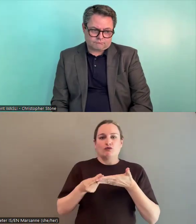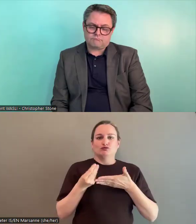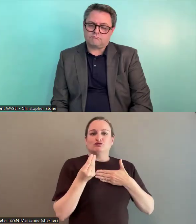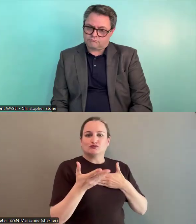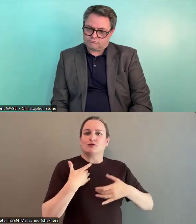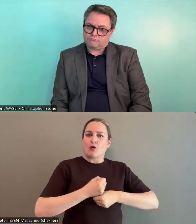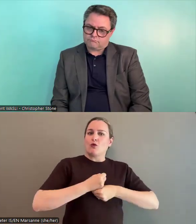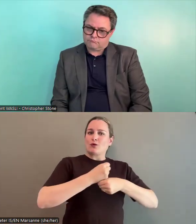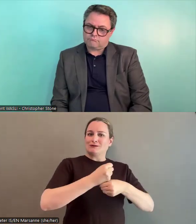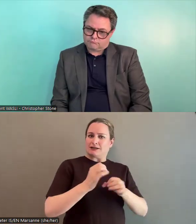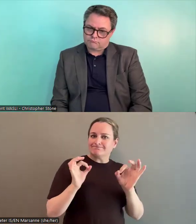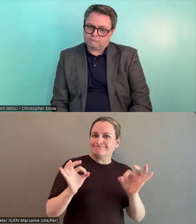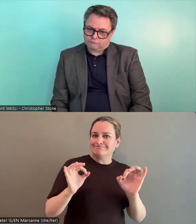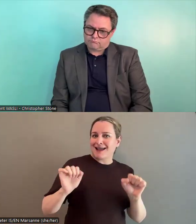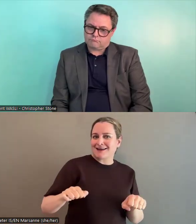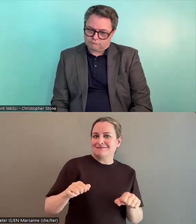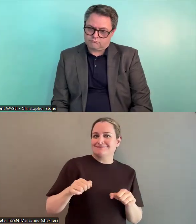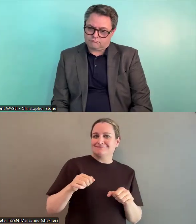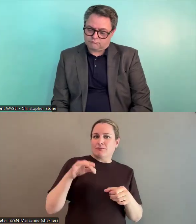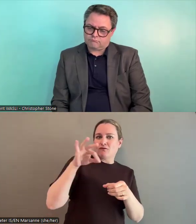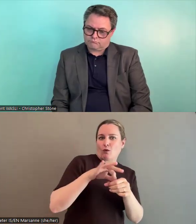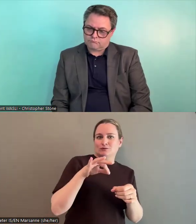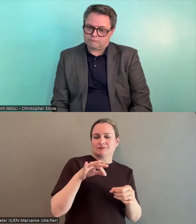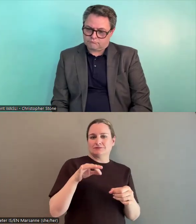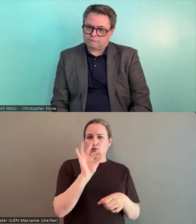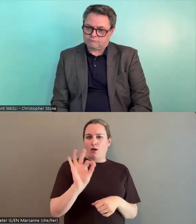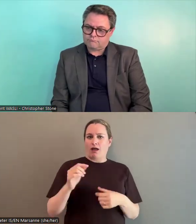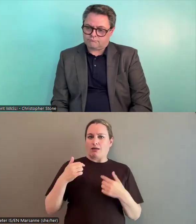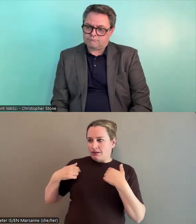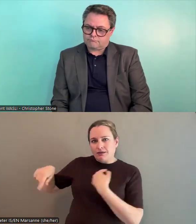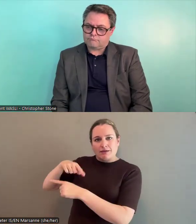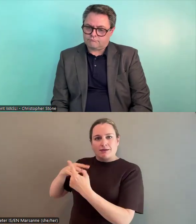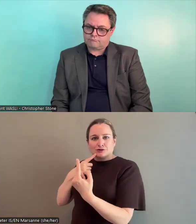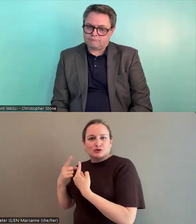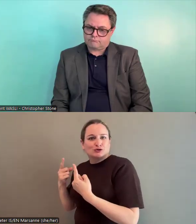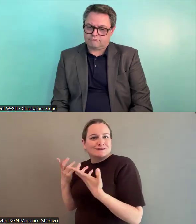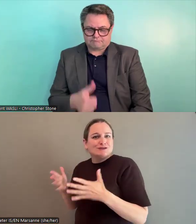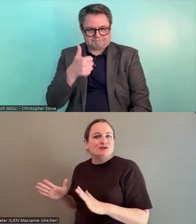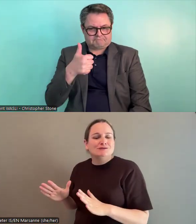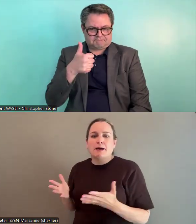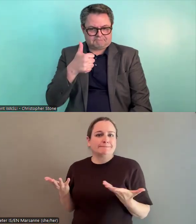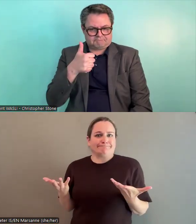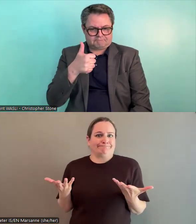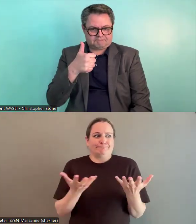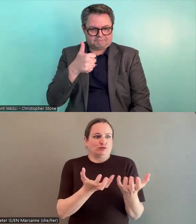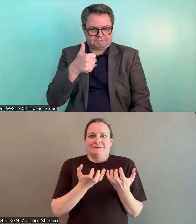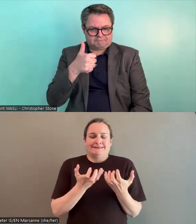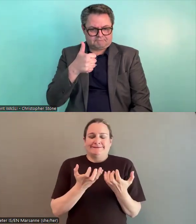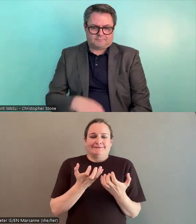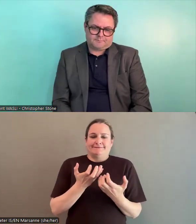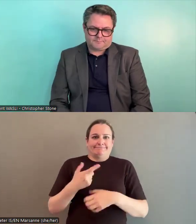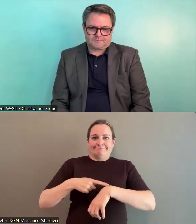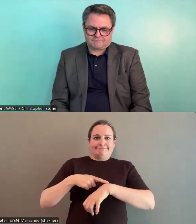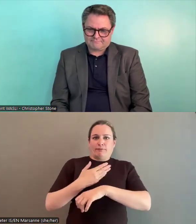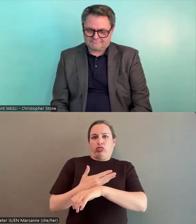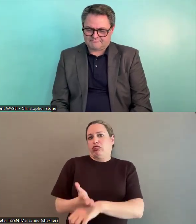represent in our voting to them. So that's the only thing. So thank you very much anyway for